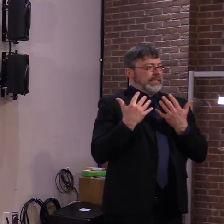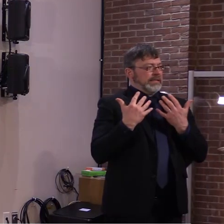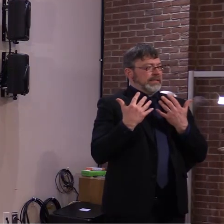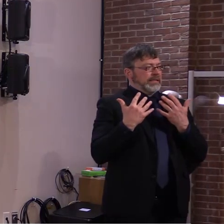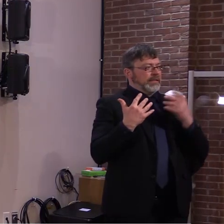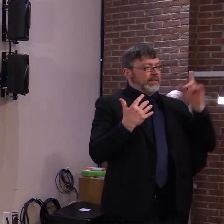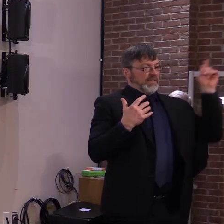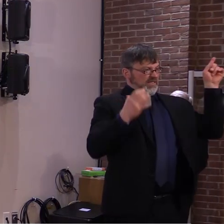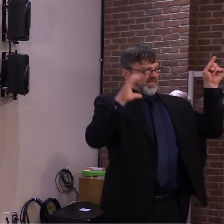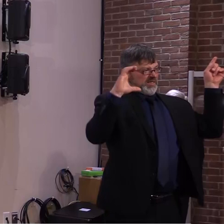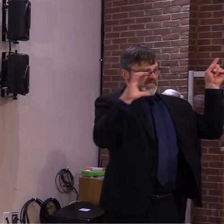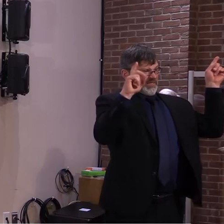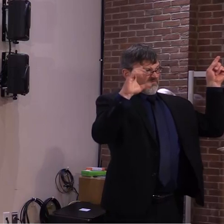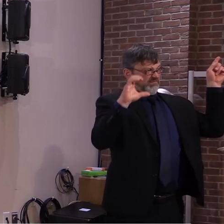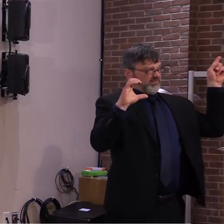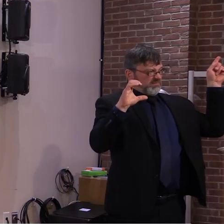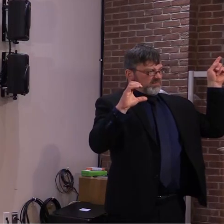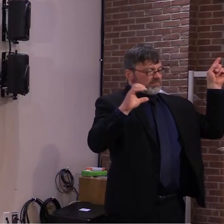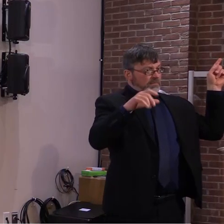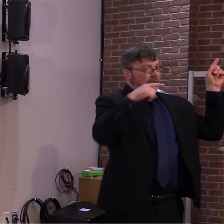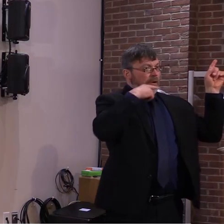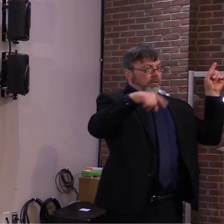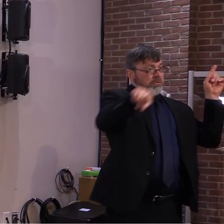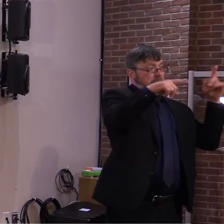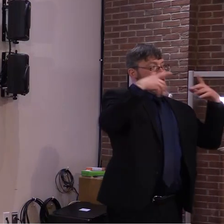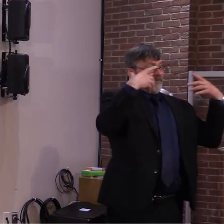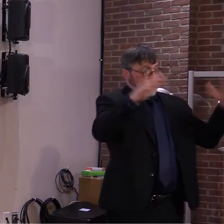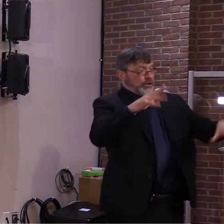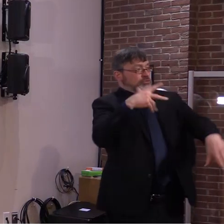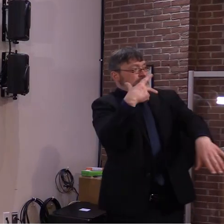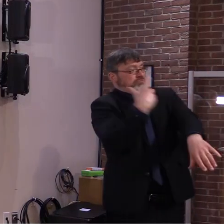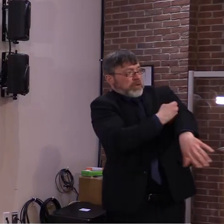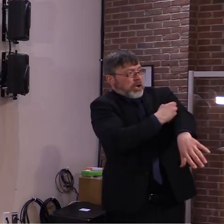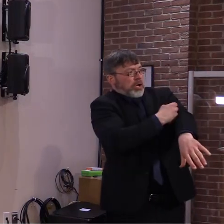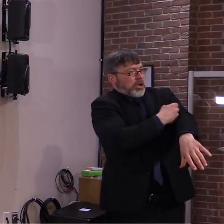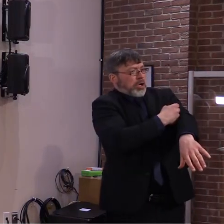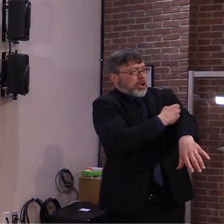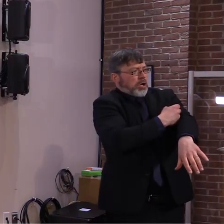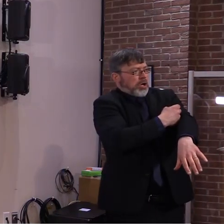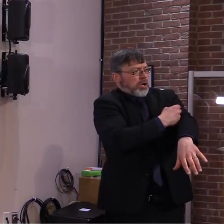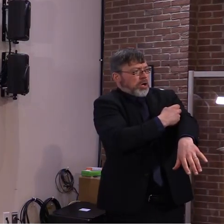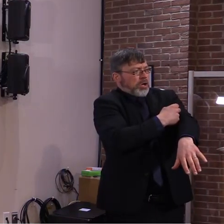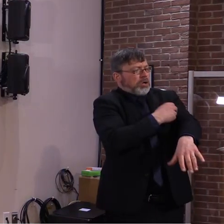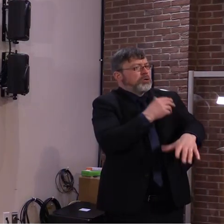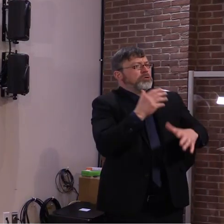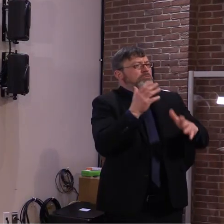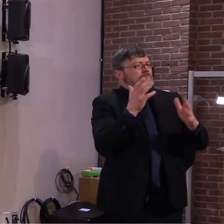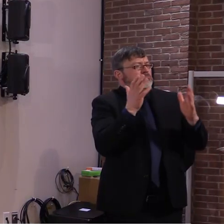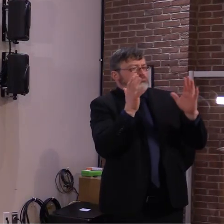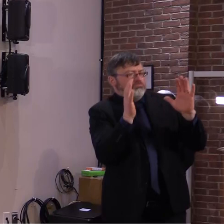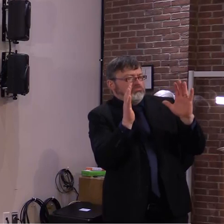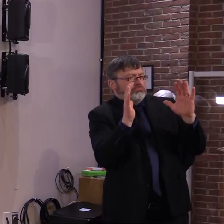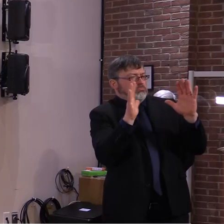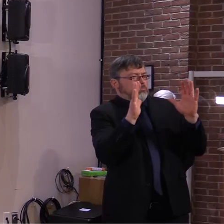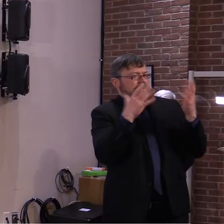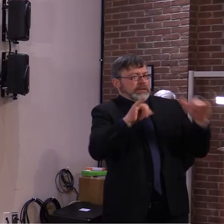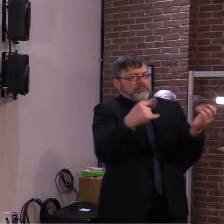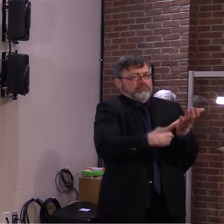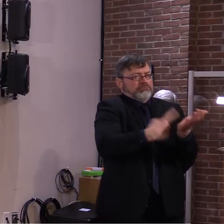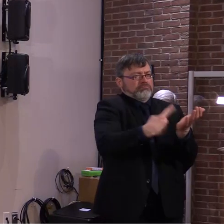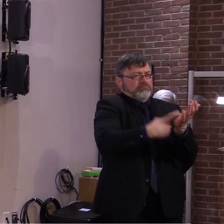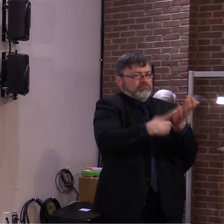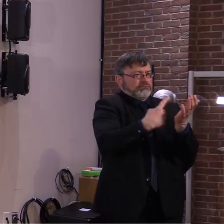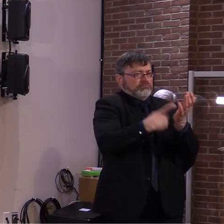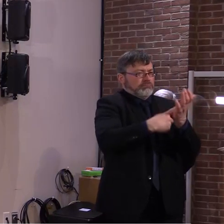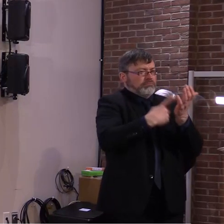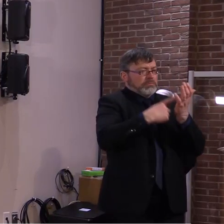travel and are not vaccinated, including your children, make sure to quarantine afterward. And certainly get